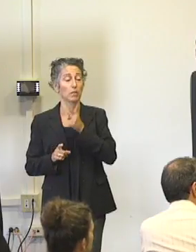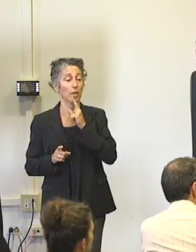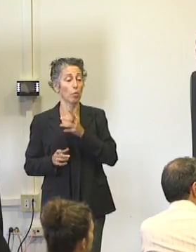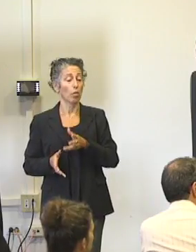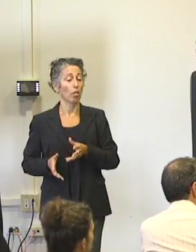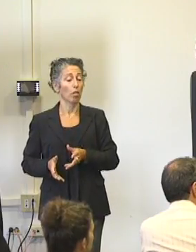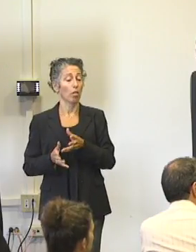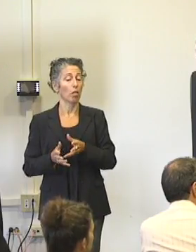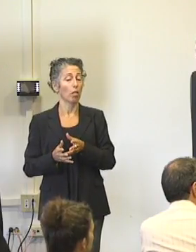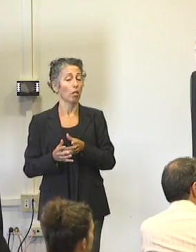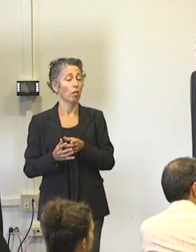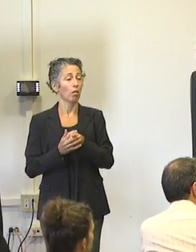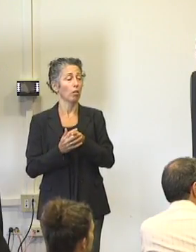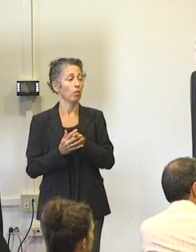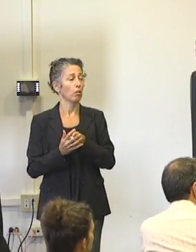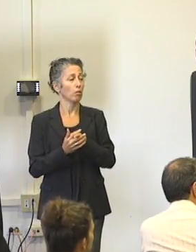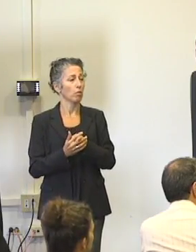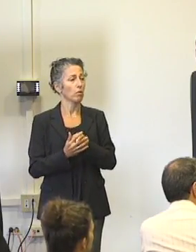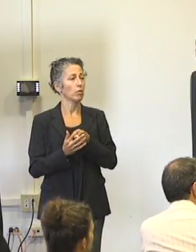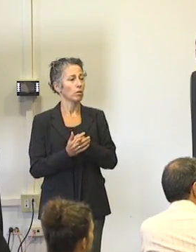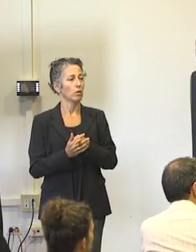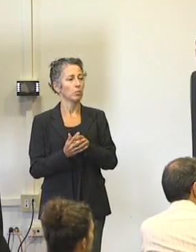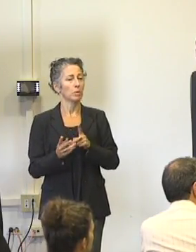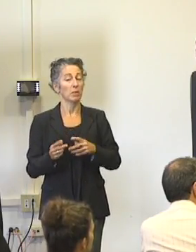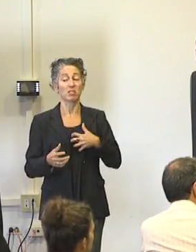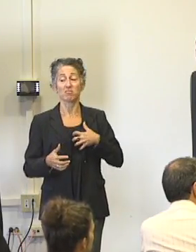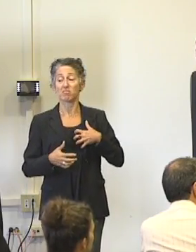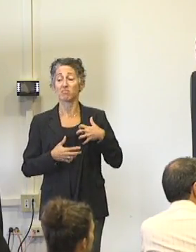to vote. So in my own state of North Carolina,